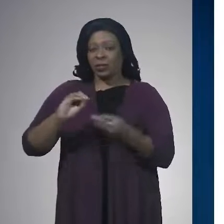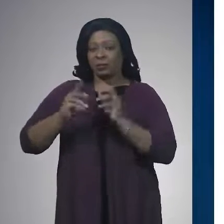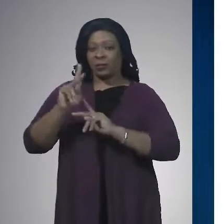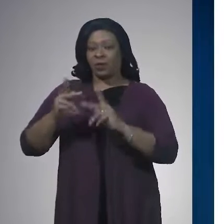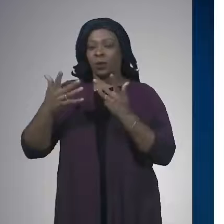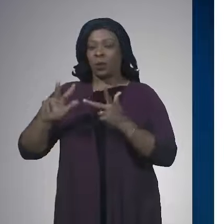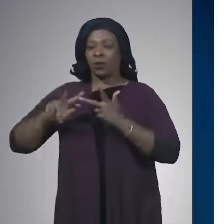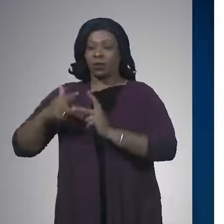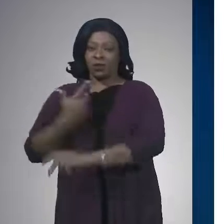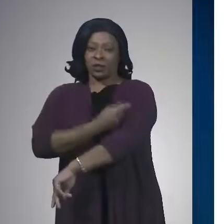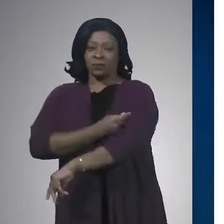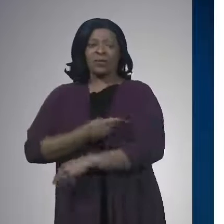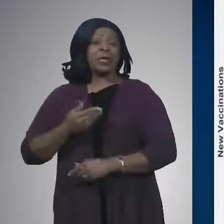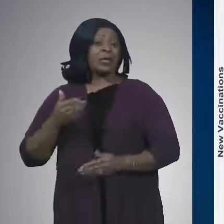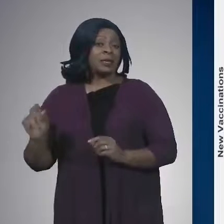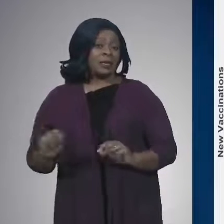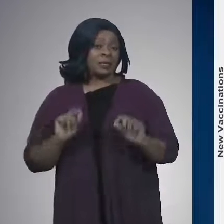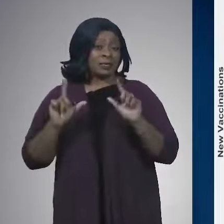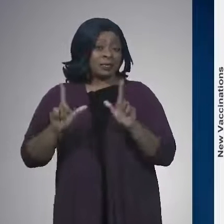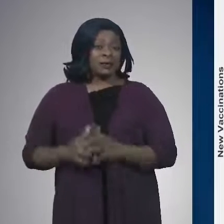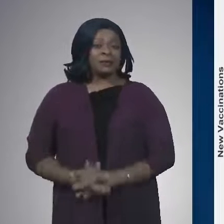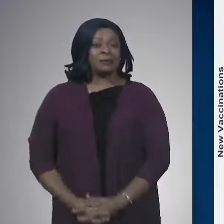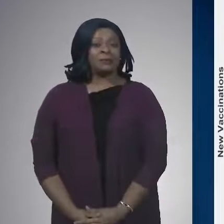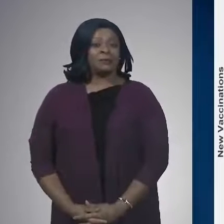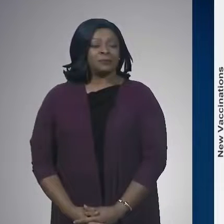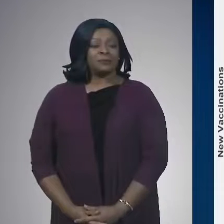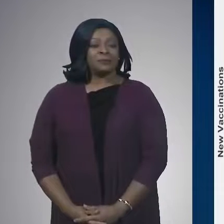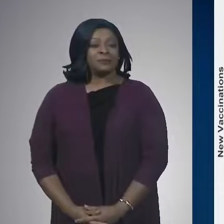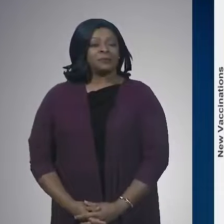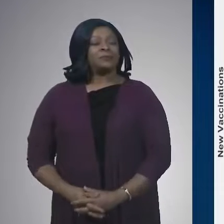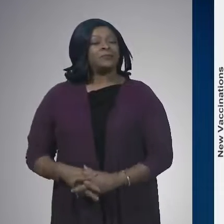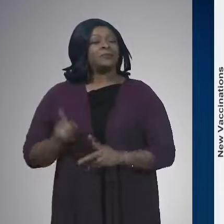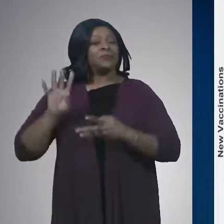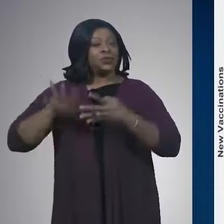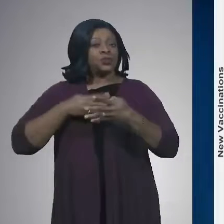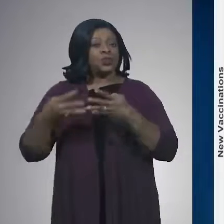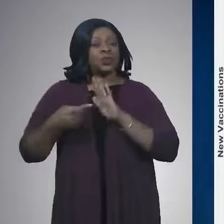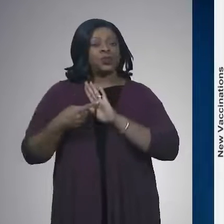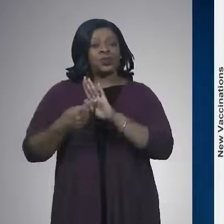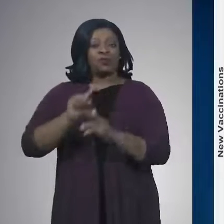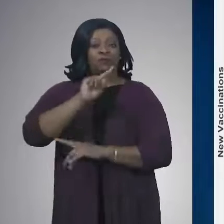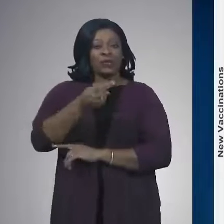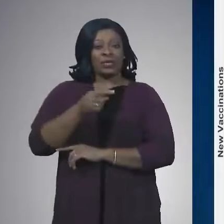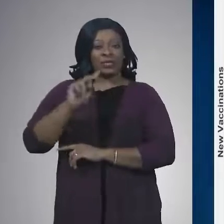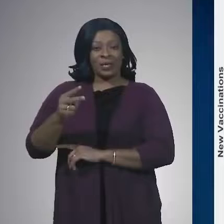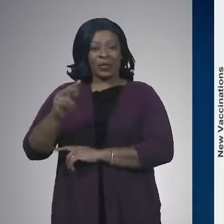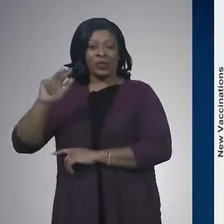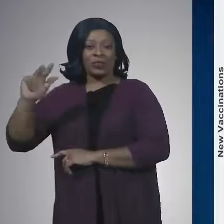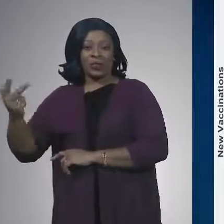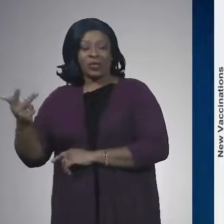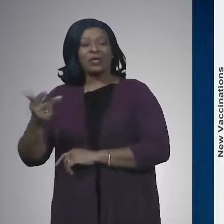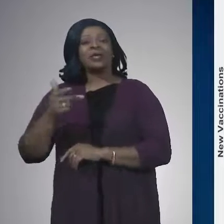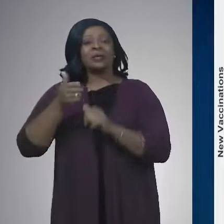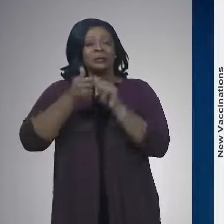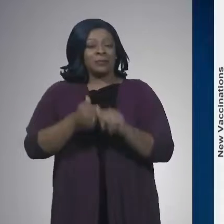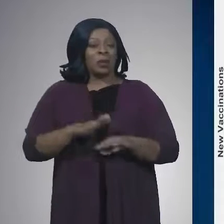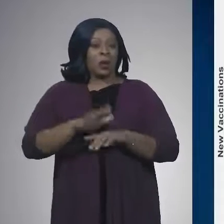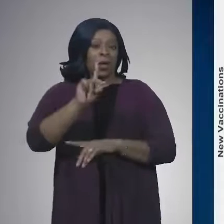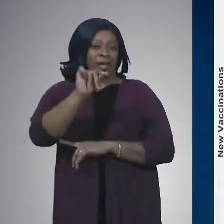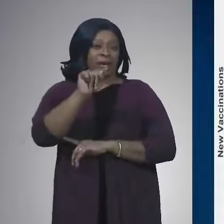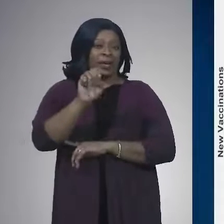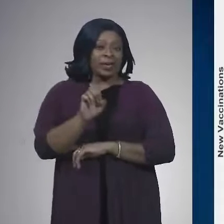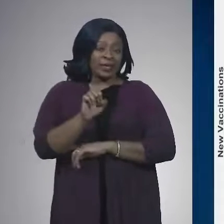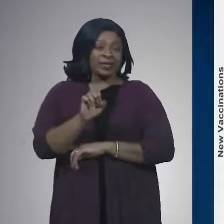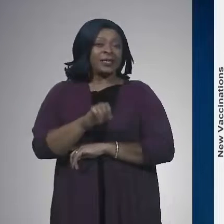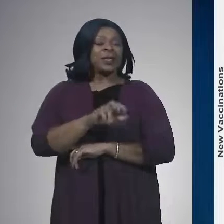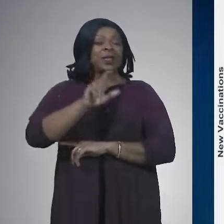population currently. Next slide. This chart shows the 1st, 2nd, and 3rd doses by date, with the 3rd doses